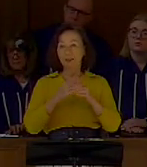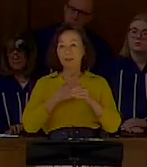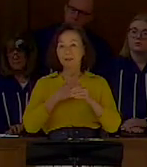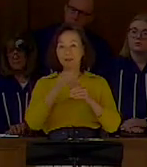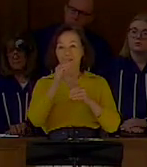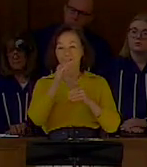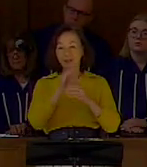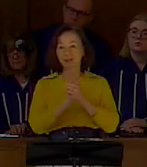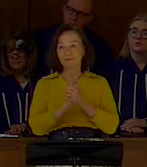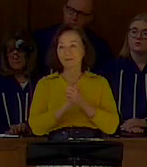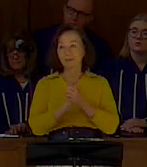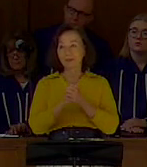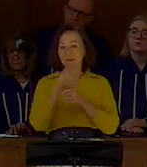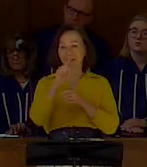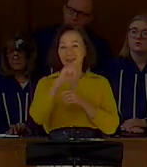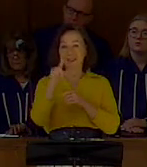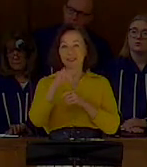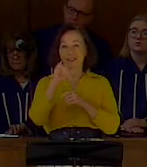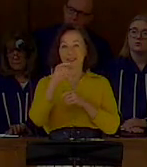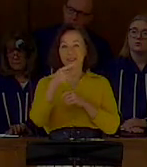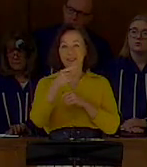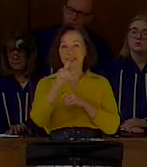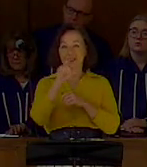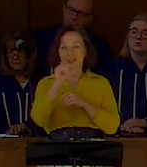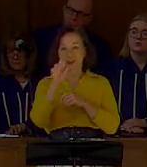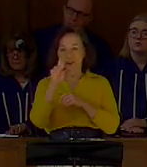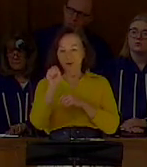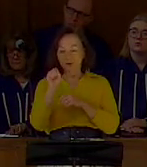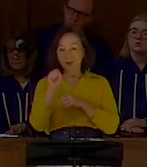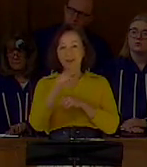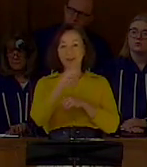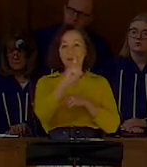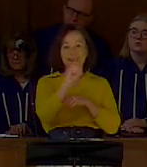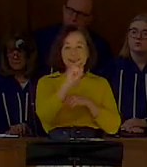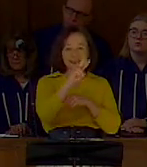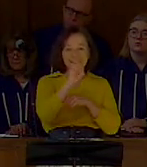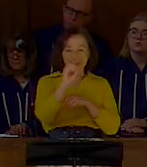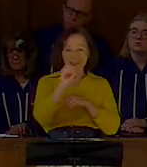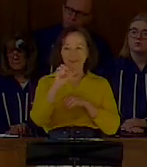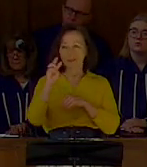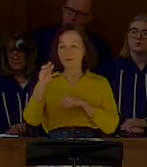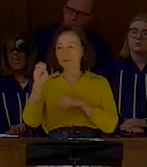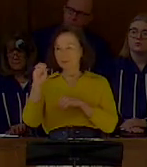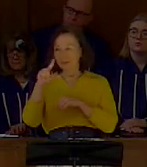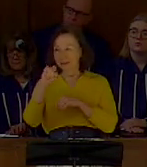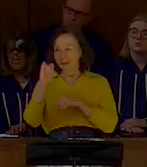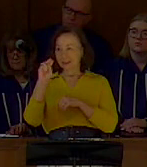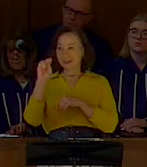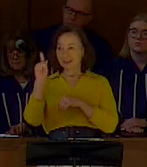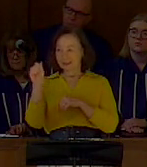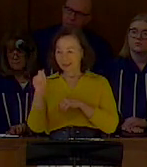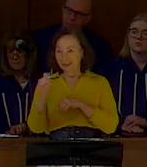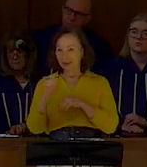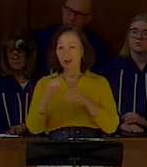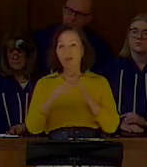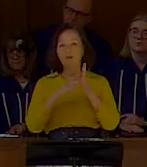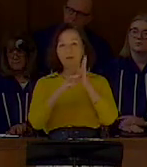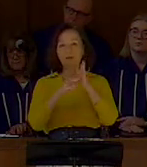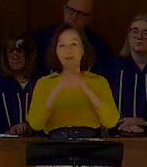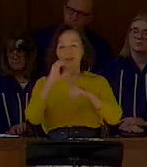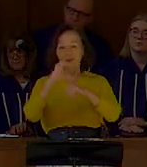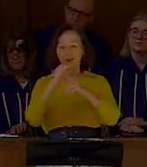The Ziegler's were there. Dave and Melinda really represented the church well.